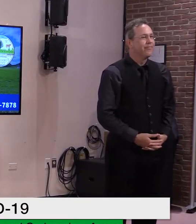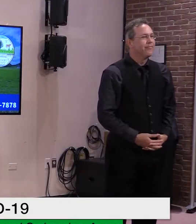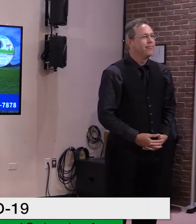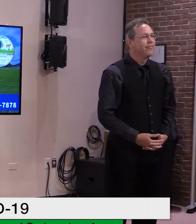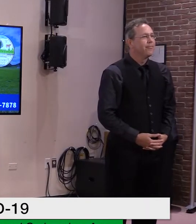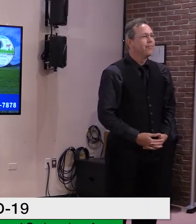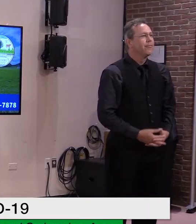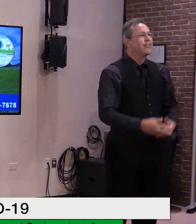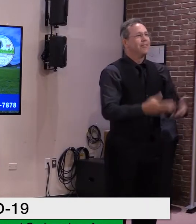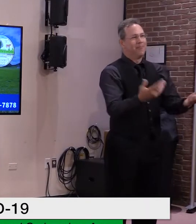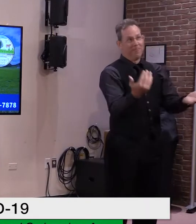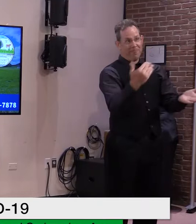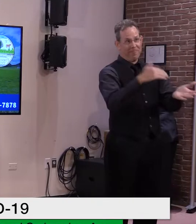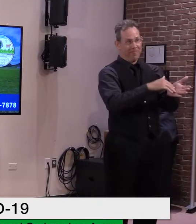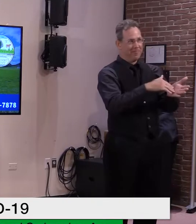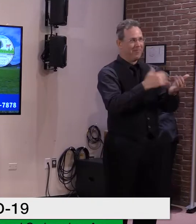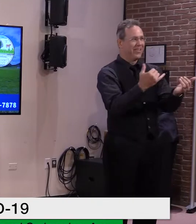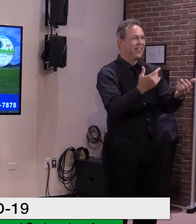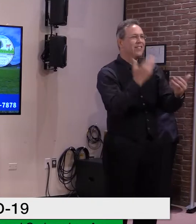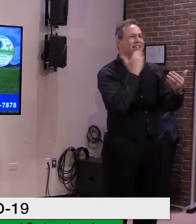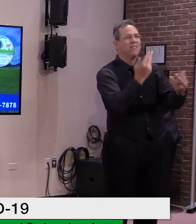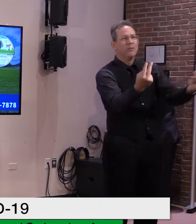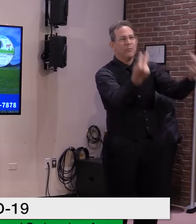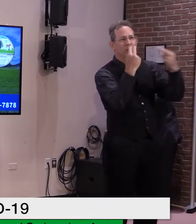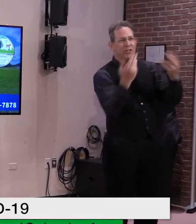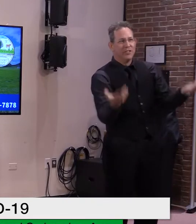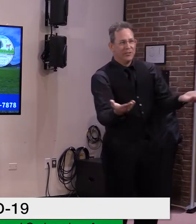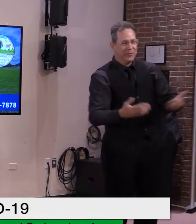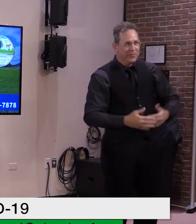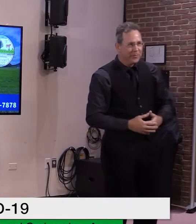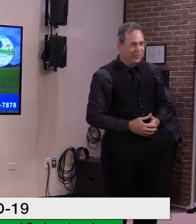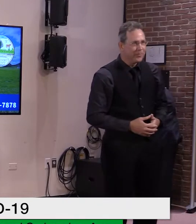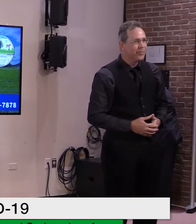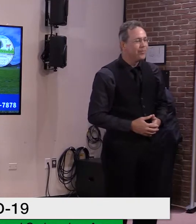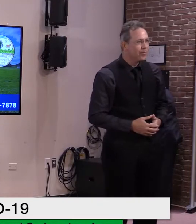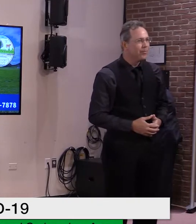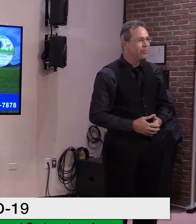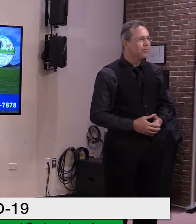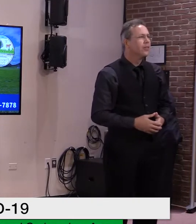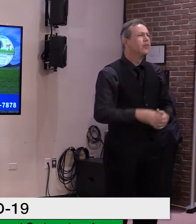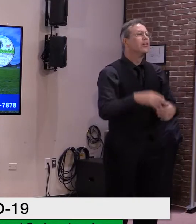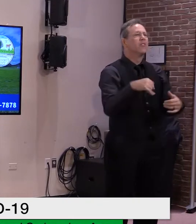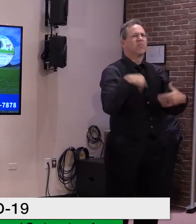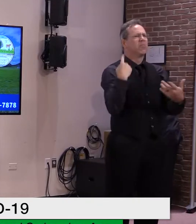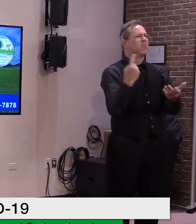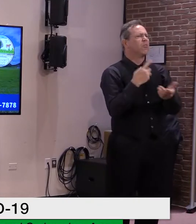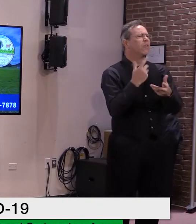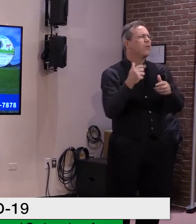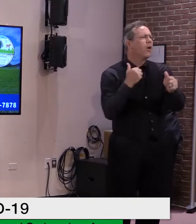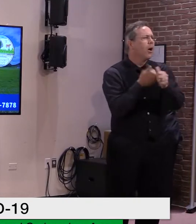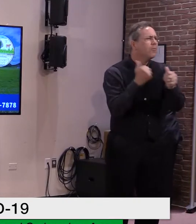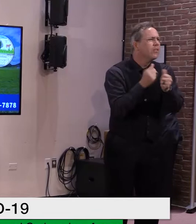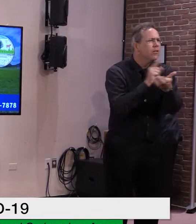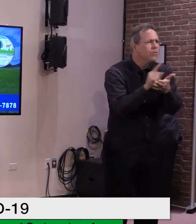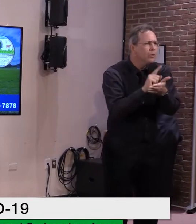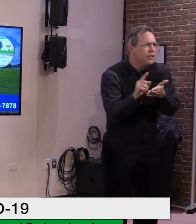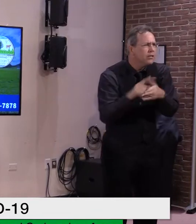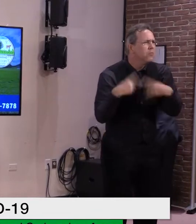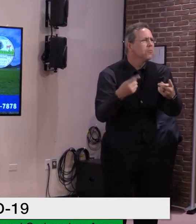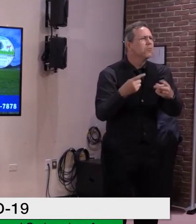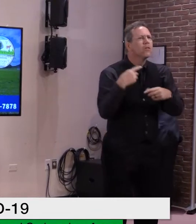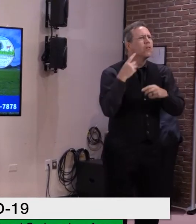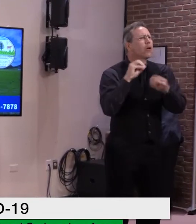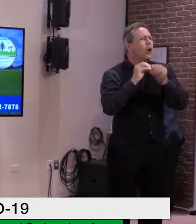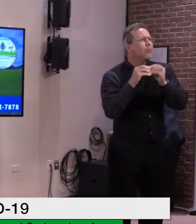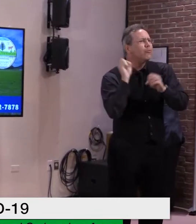Once again, thanks for tuning in. Today, we'll be providing our weekly modeling and data and give an update on our